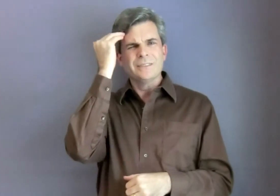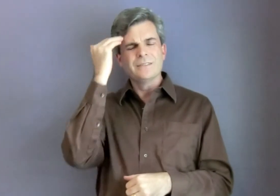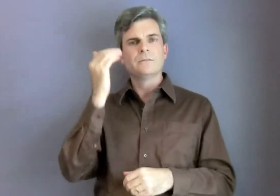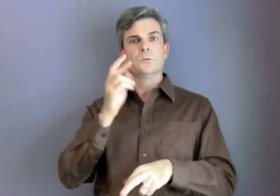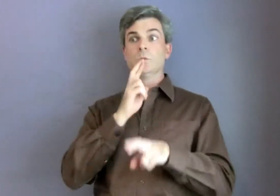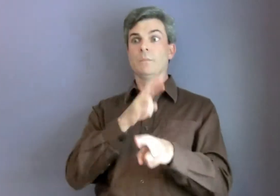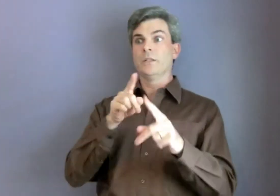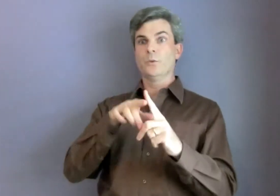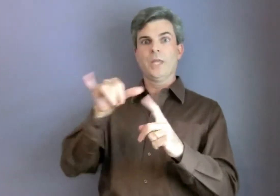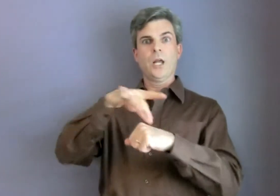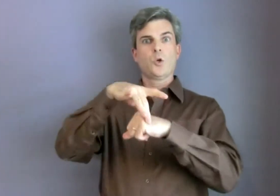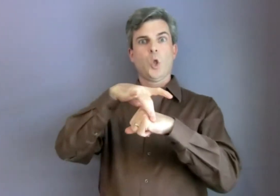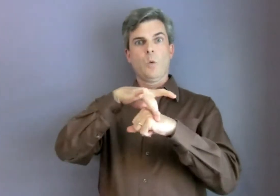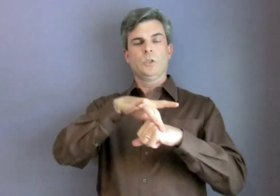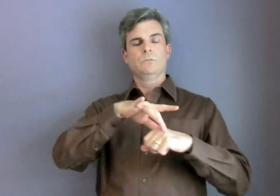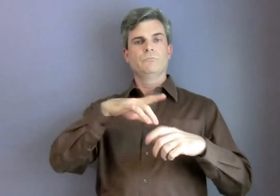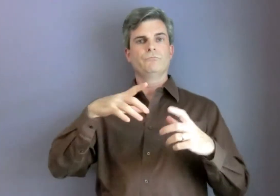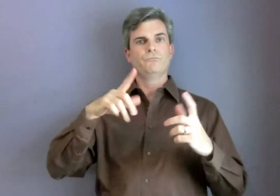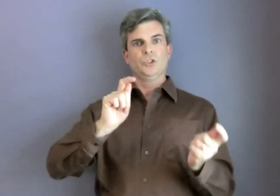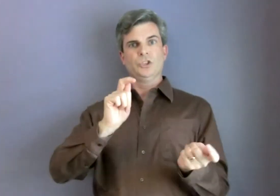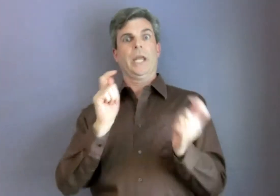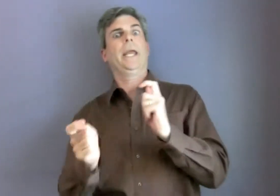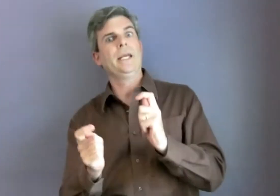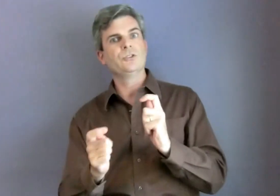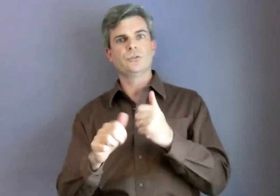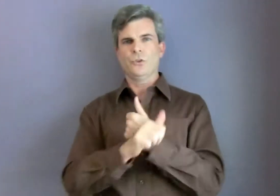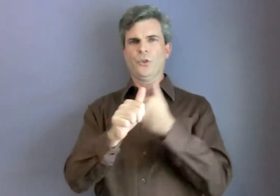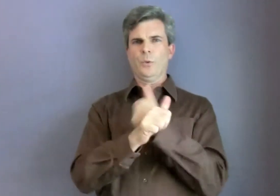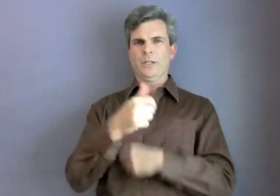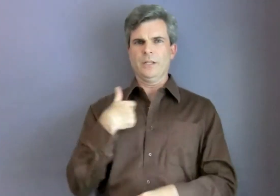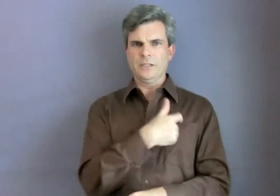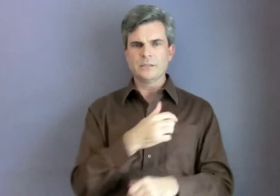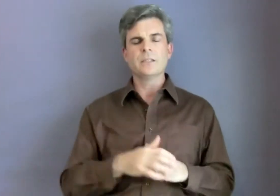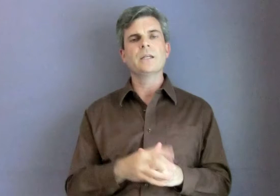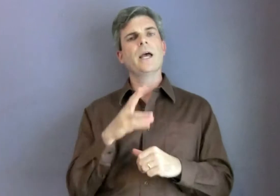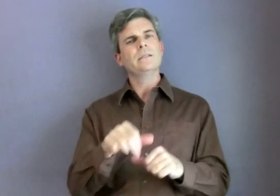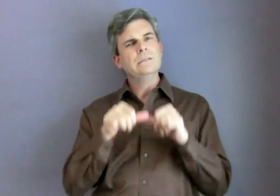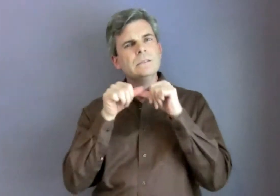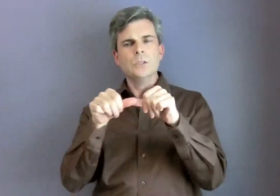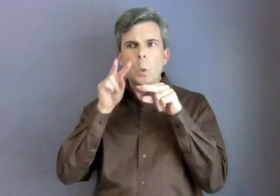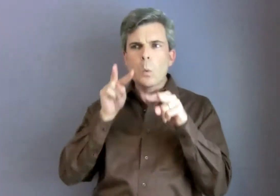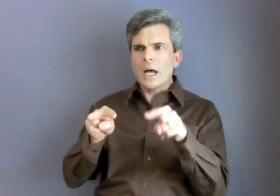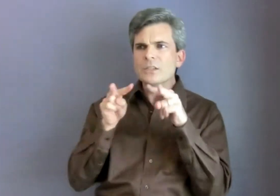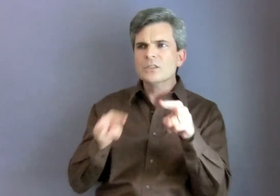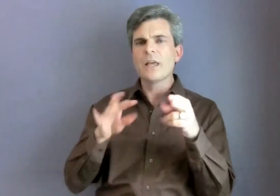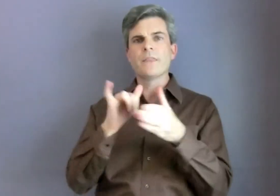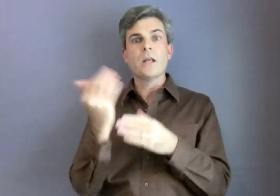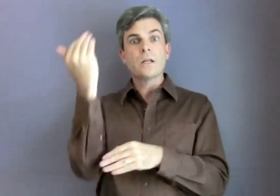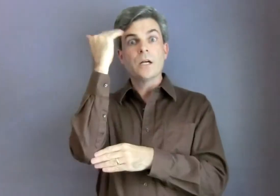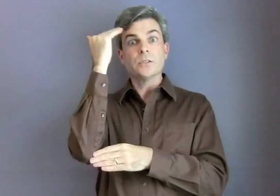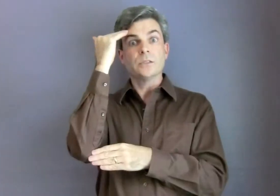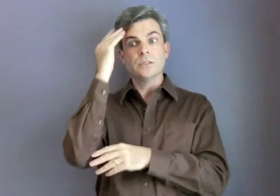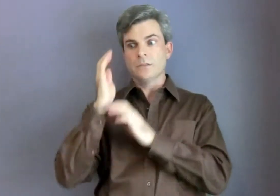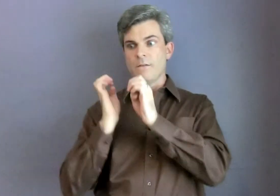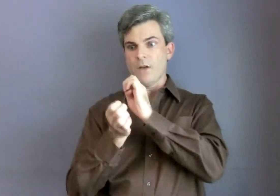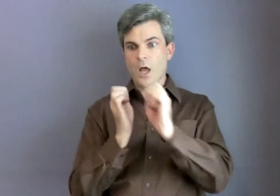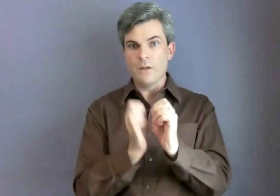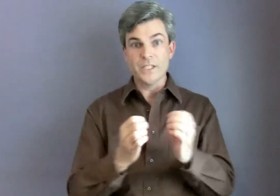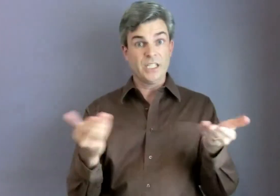Now, you also continue to watch as consciousness evolved to the point that here in India, in Madhya Pradesh, there's one